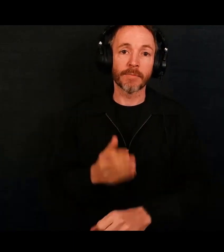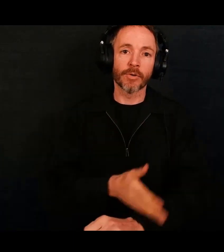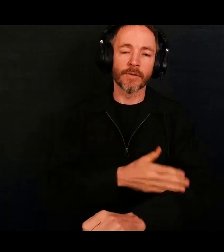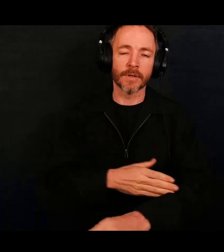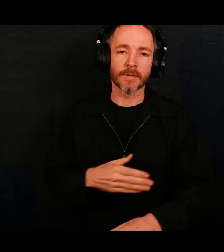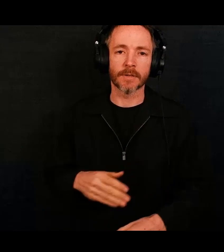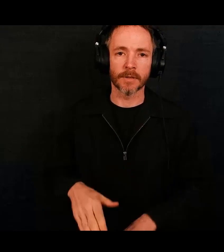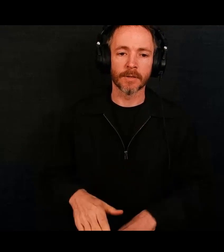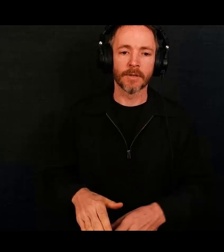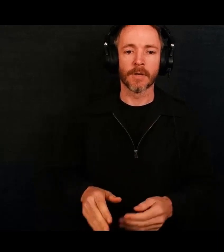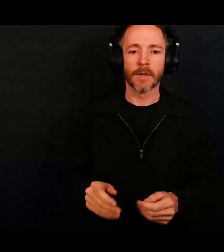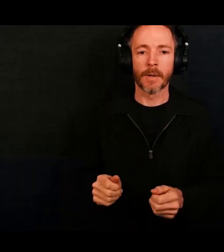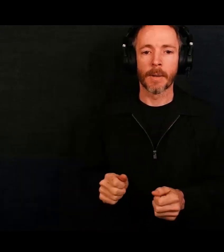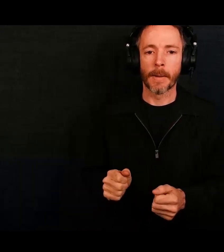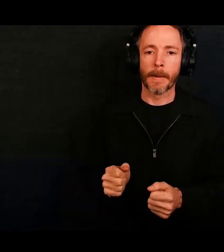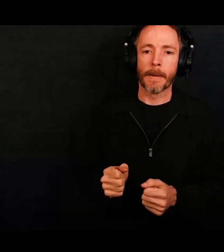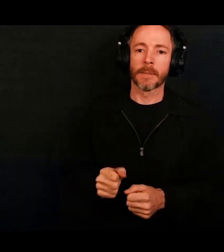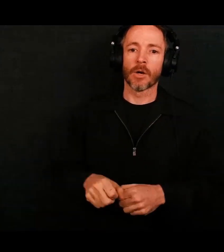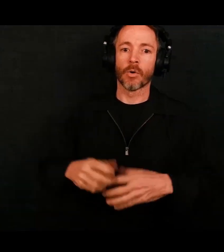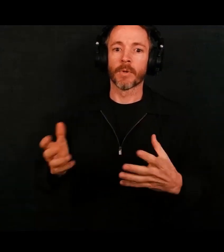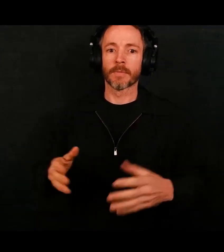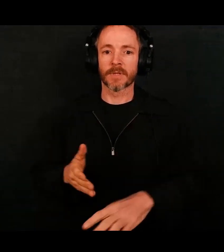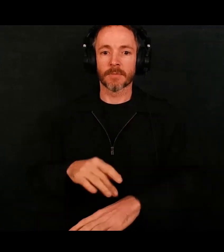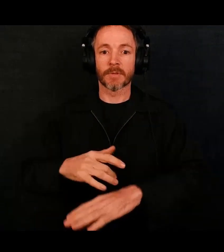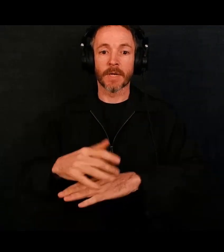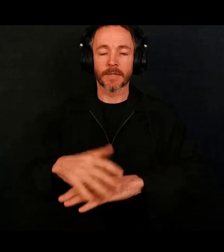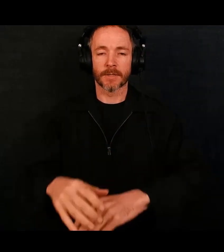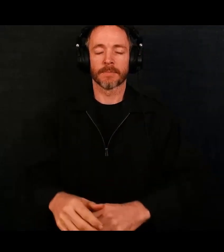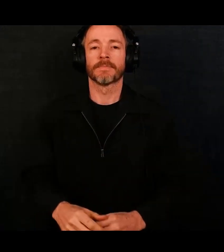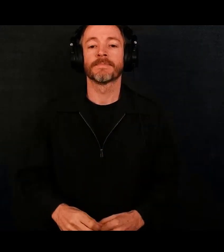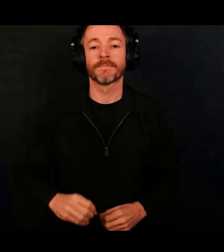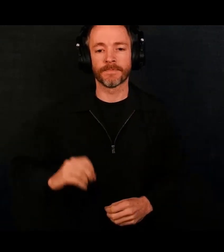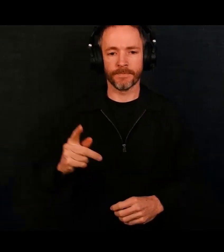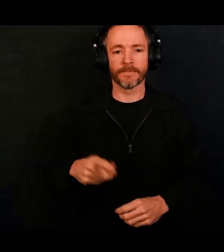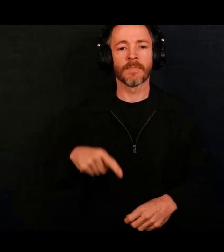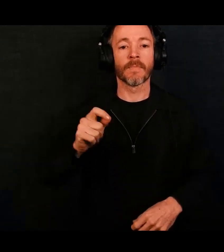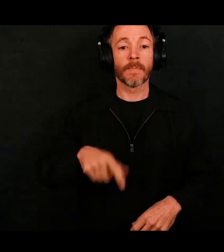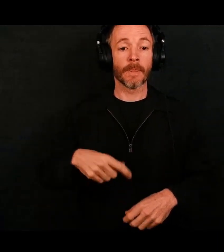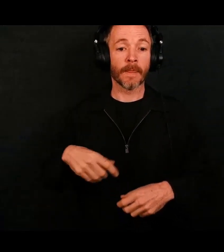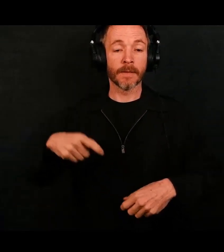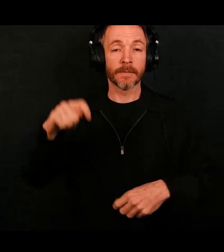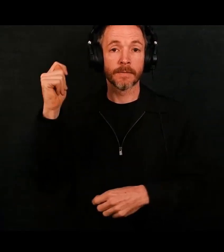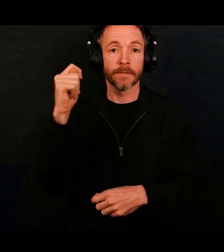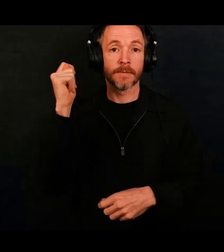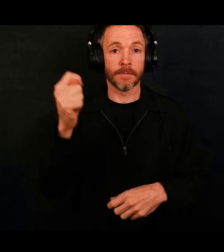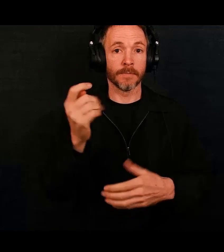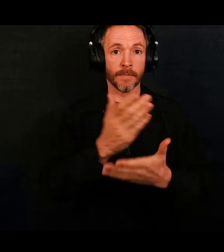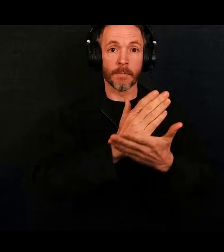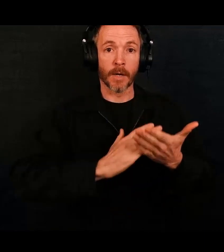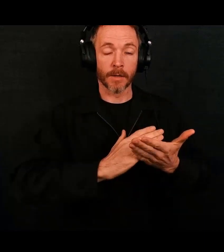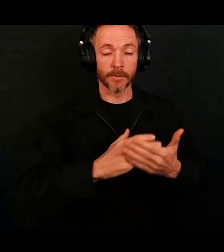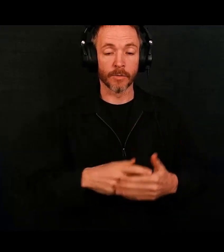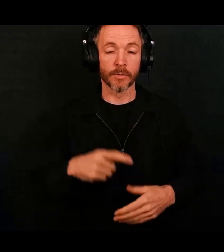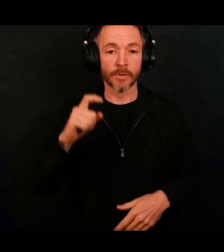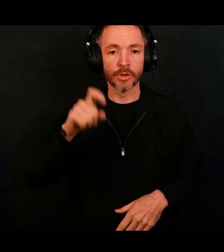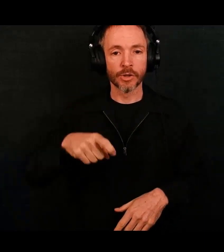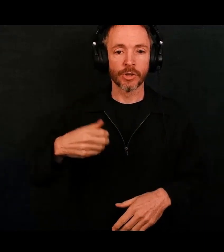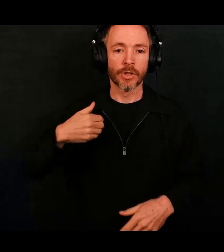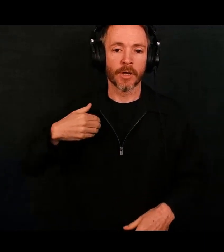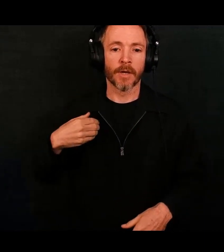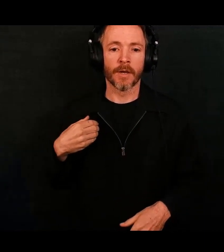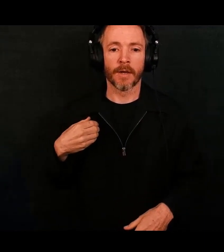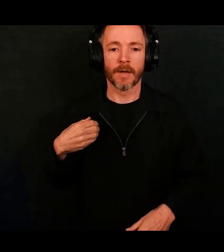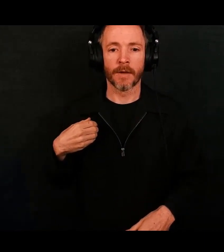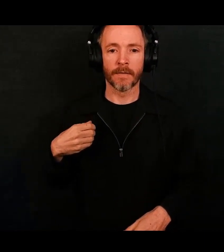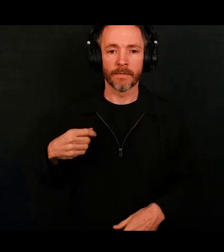to improve it, to open up some space. This bathroom module should have